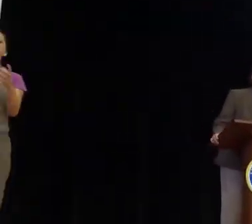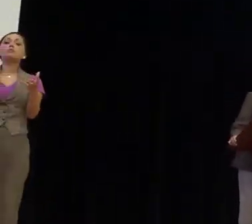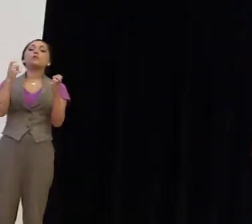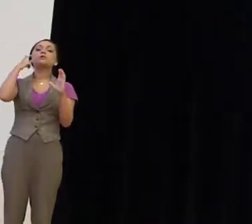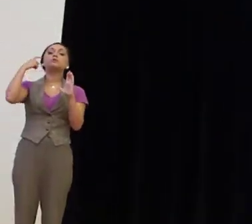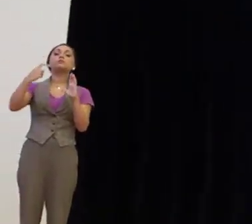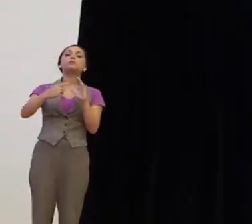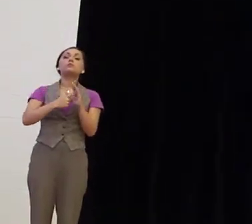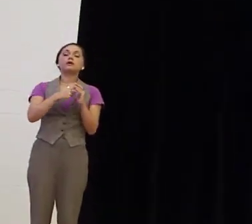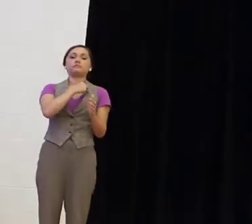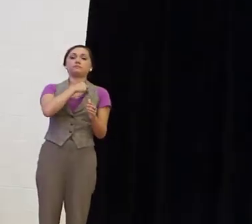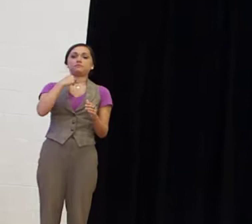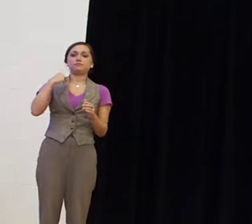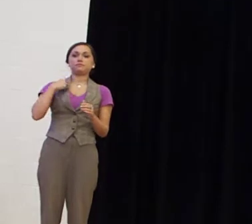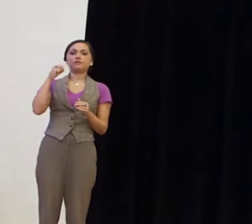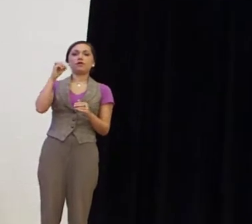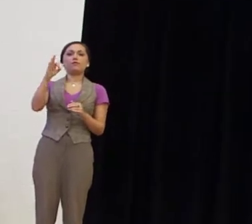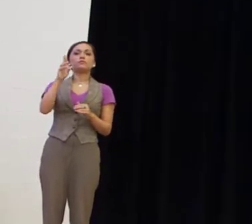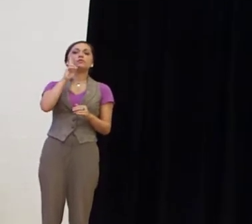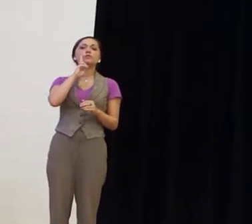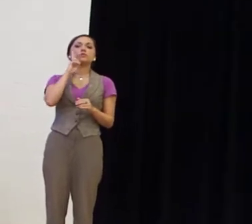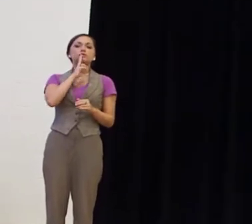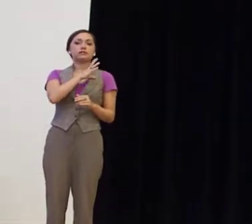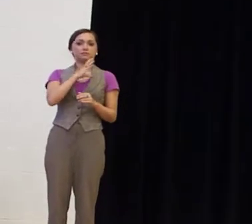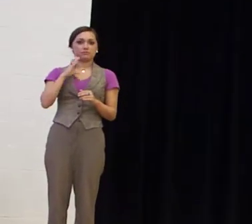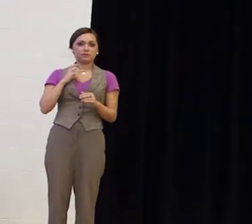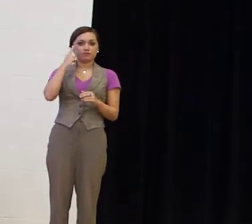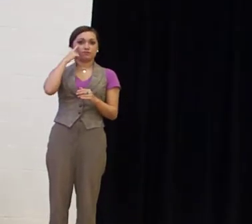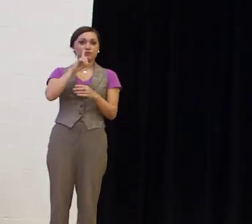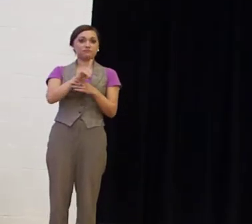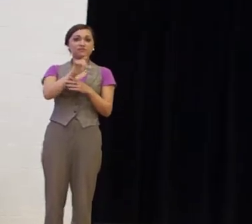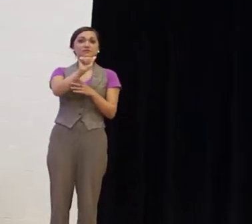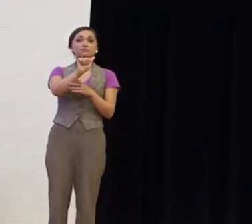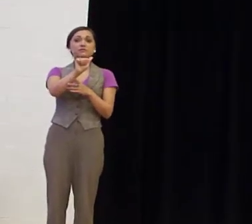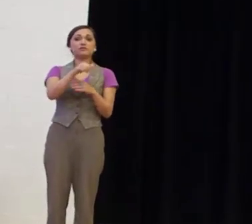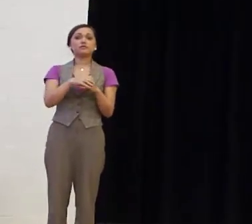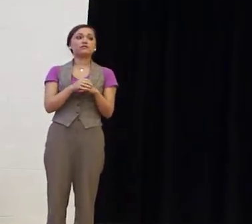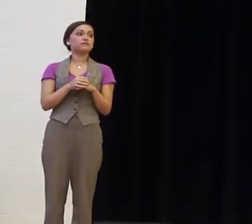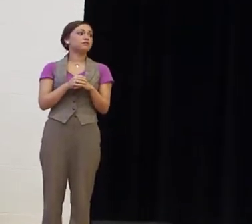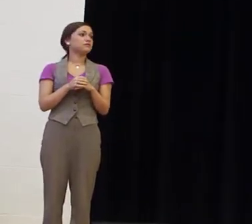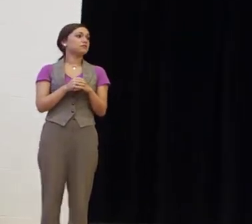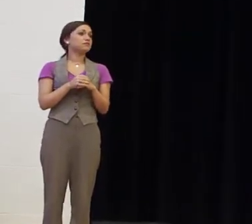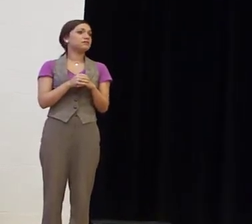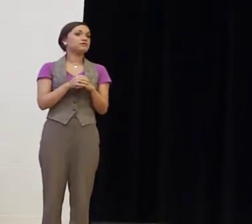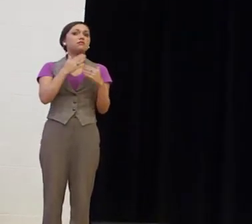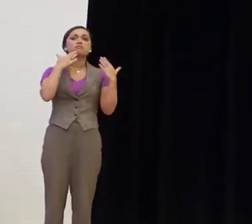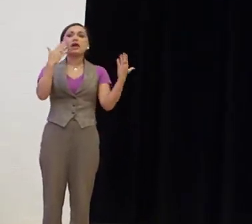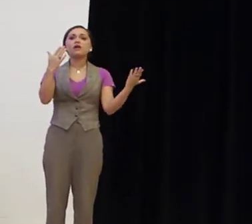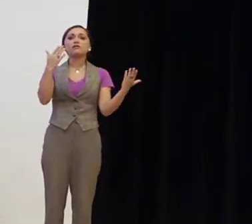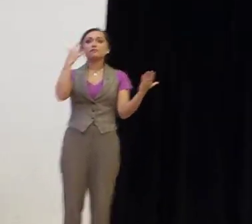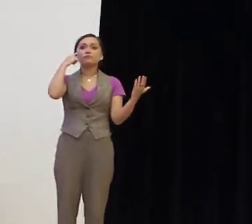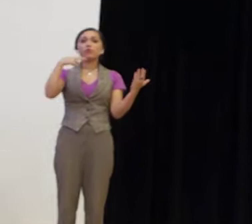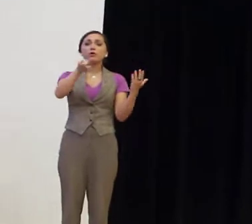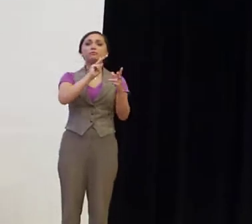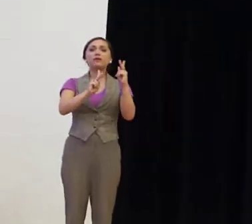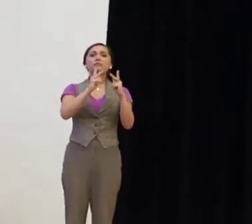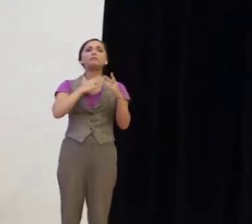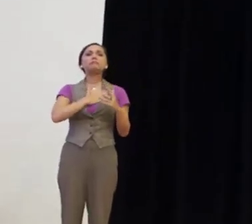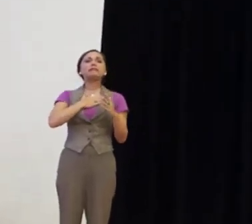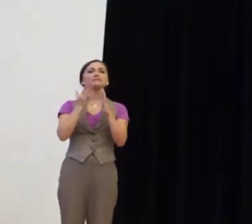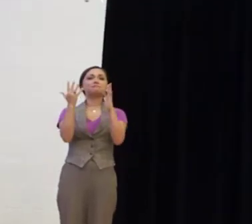recognize the members of the Houston Commission on Disabilities. There's some of those folks out there, if you give them a hand.